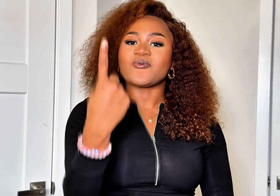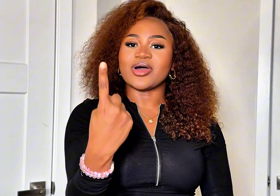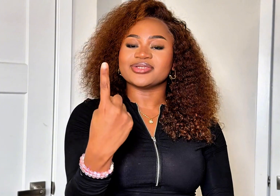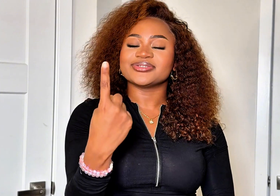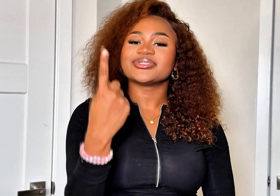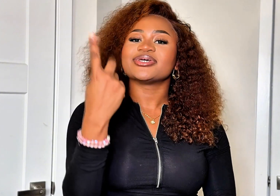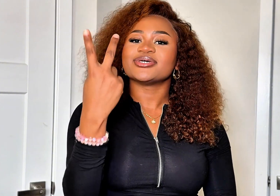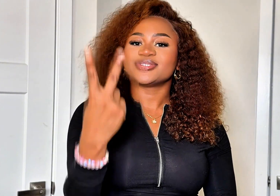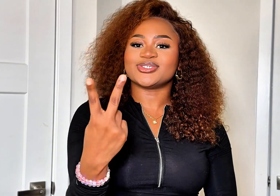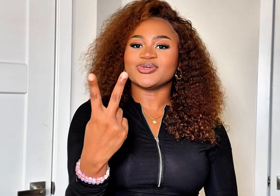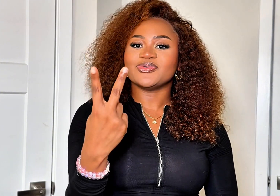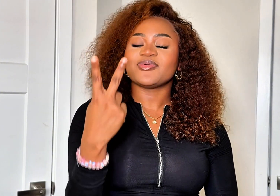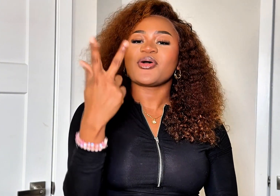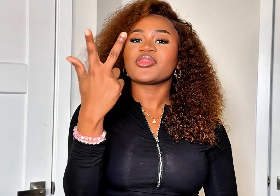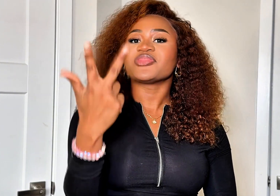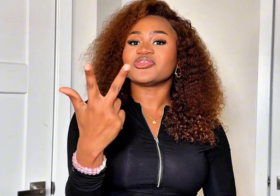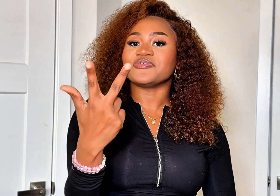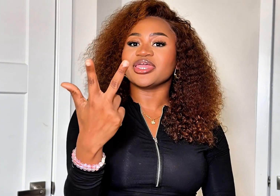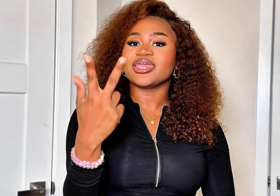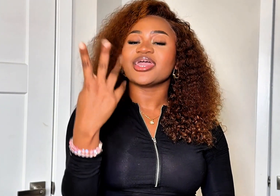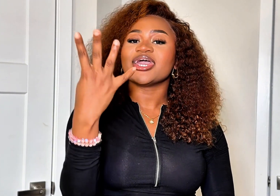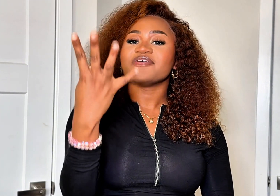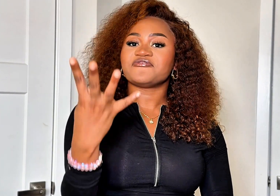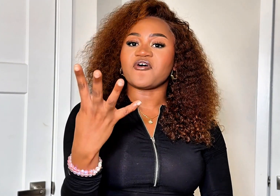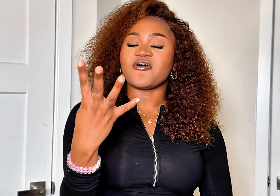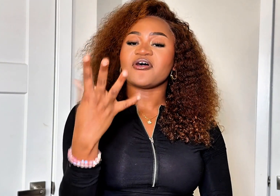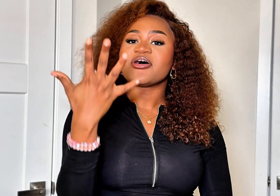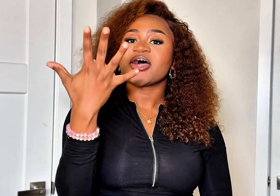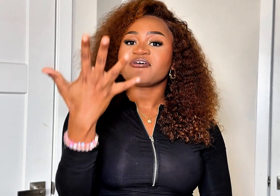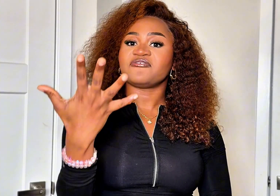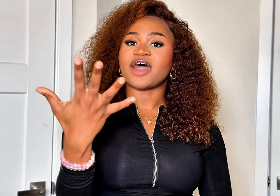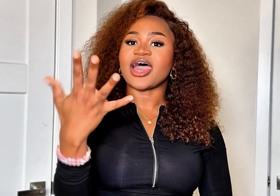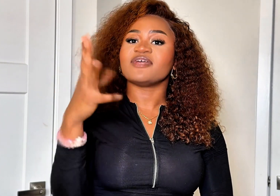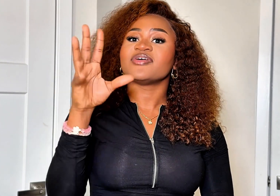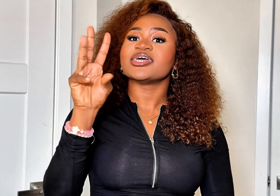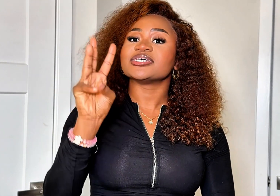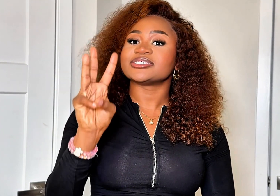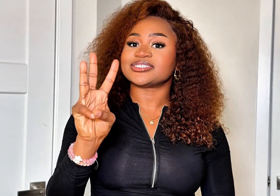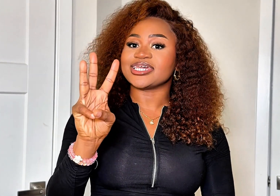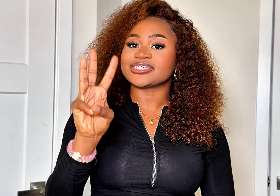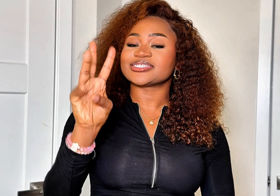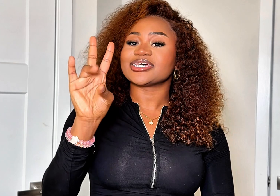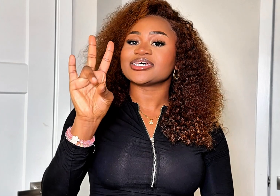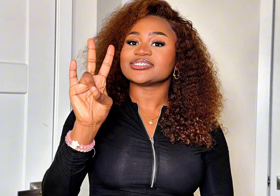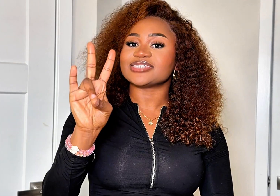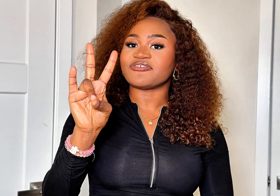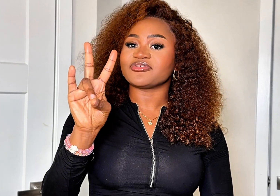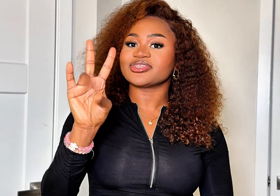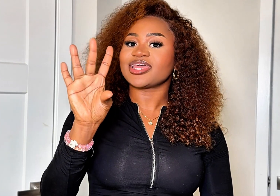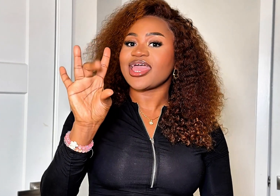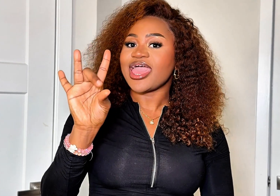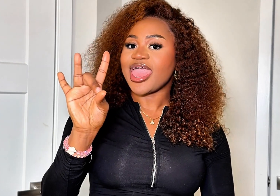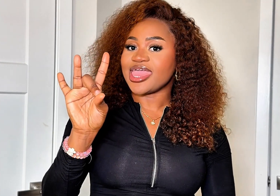1, 2, 3, 4, 5, 6, 7,